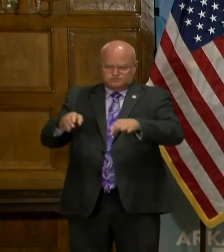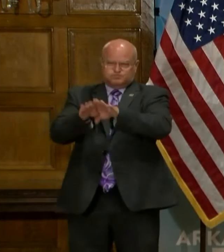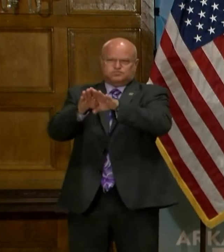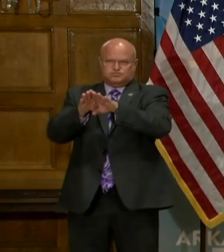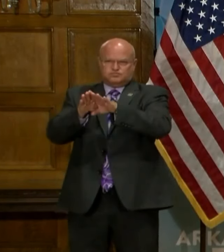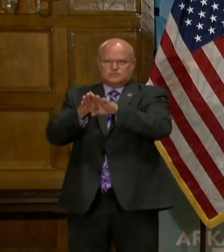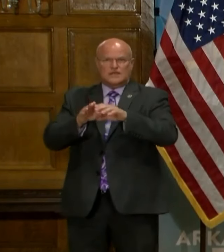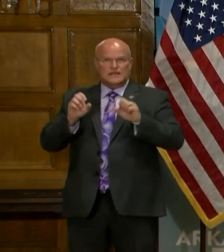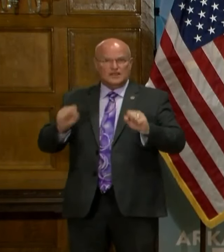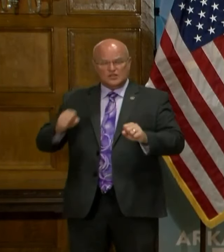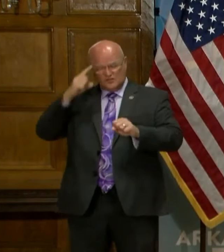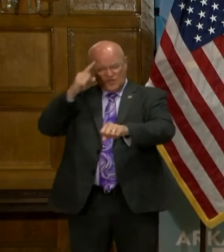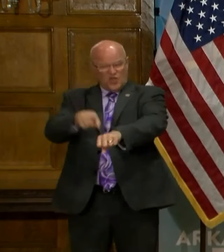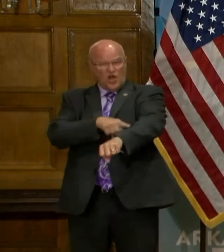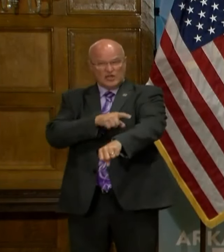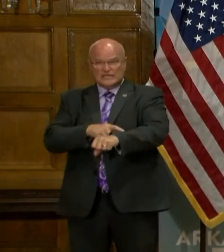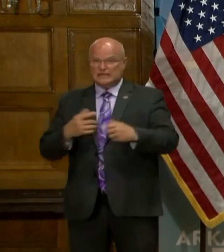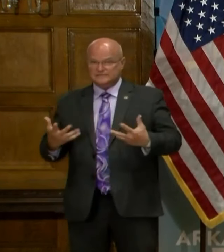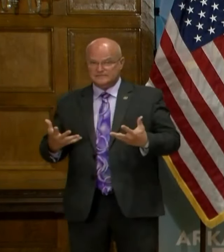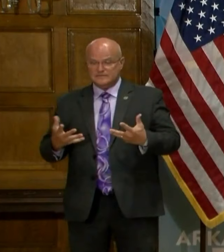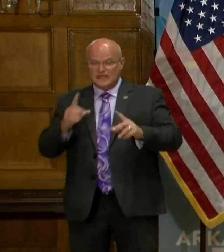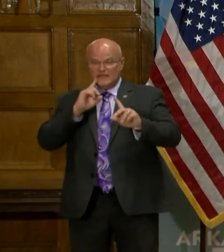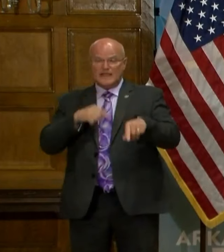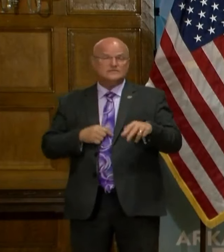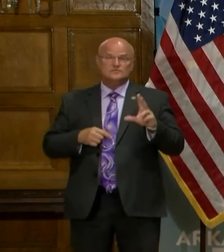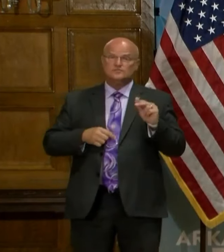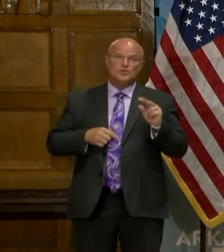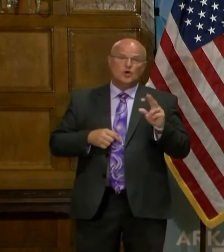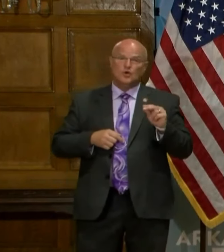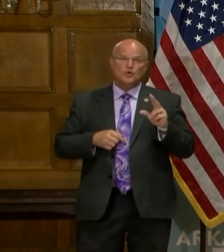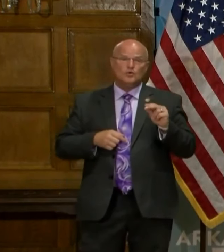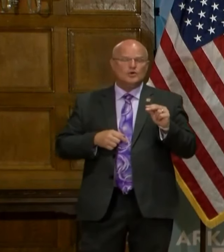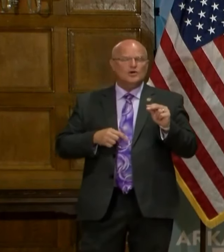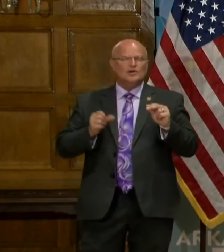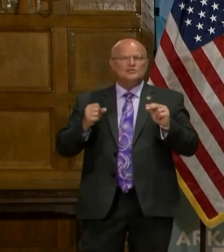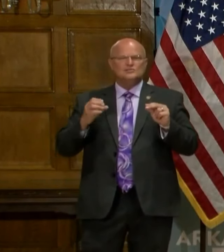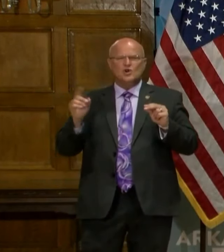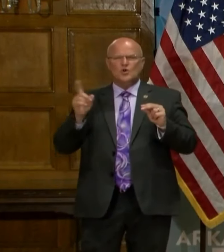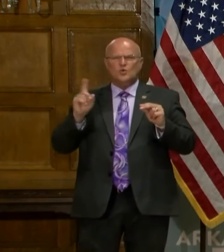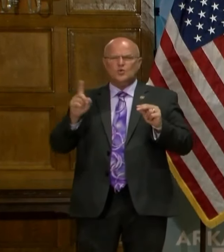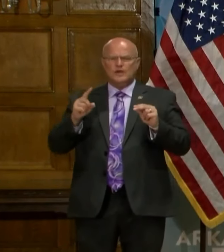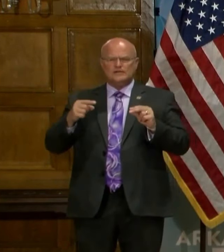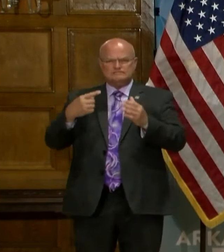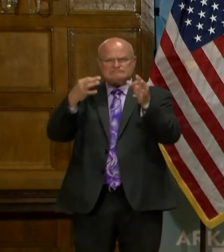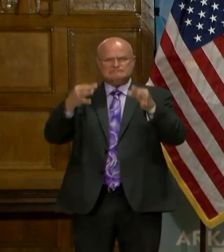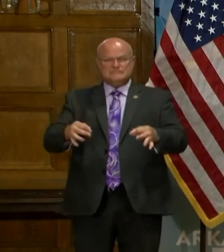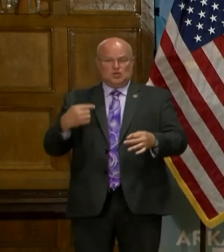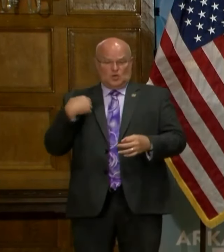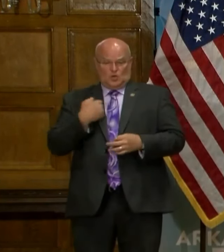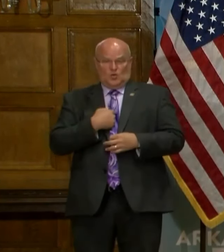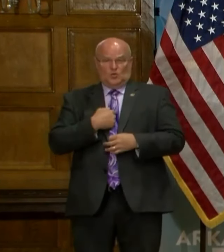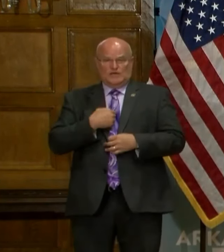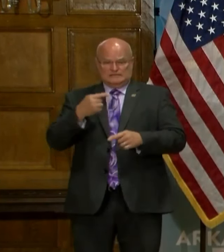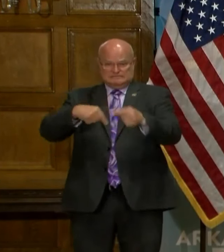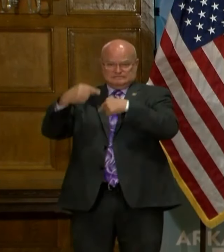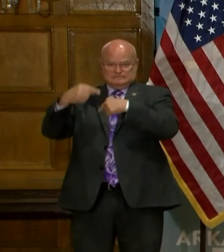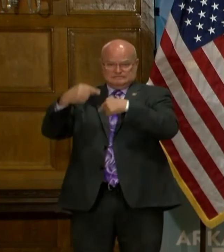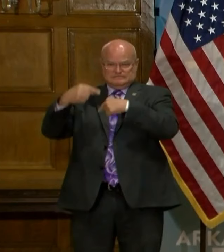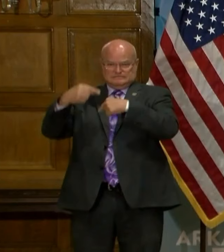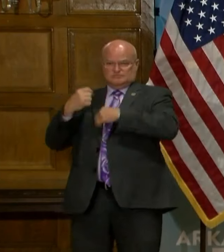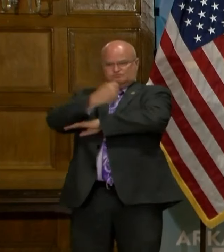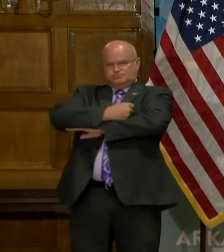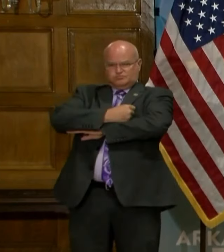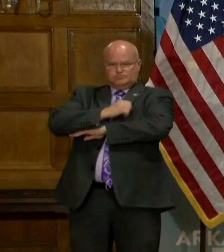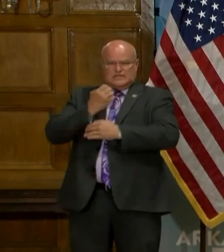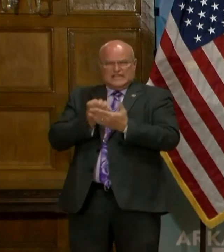they could for such a long period of time? And the answer is no. And so where is the argument that we ought to go back and lock down